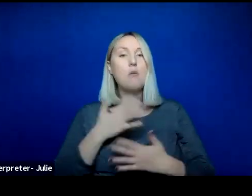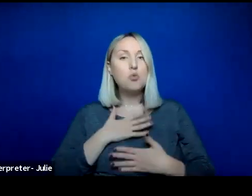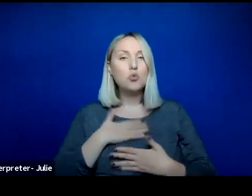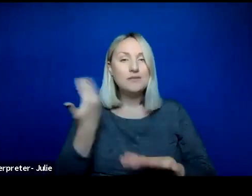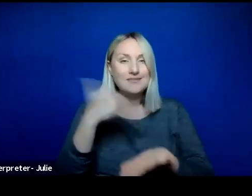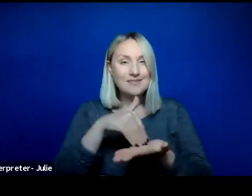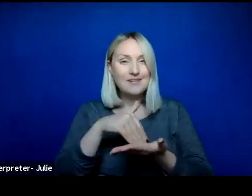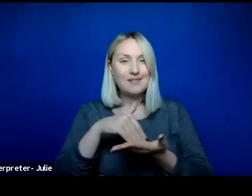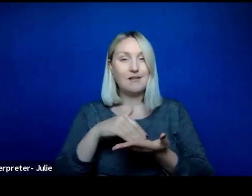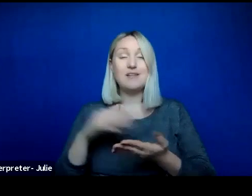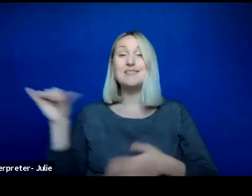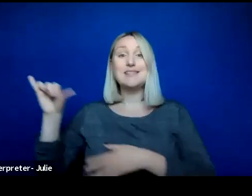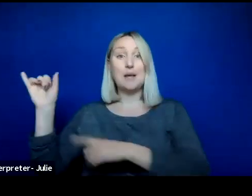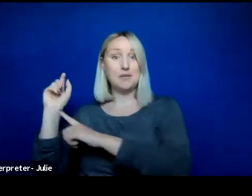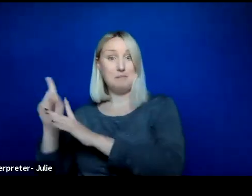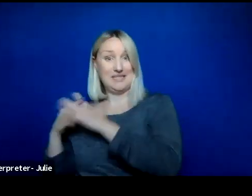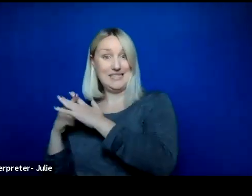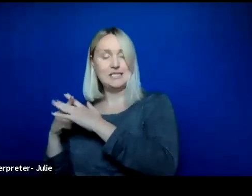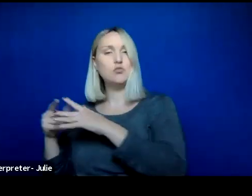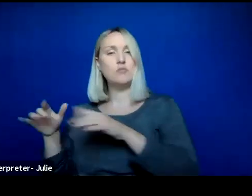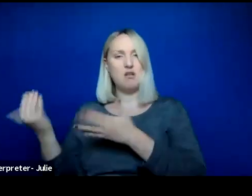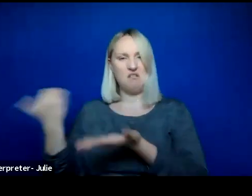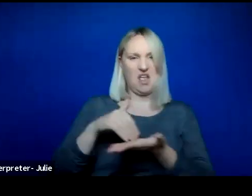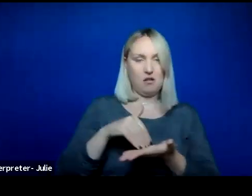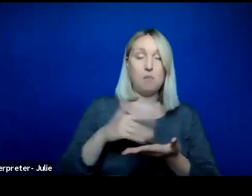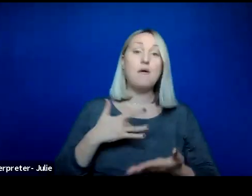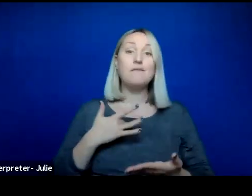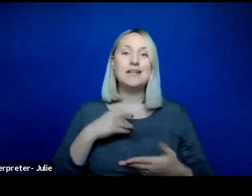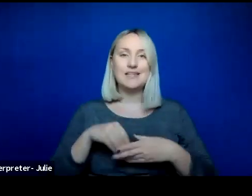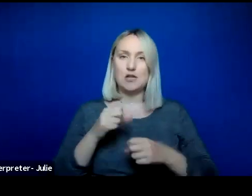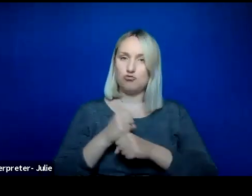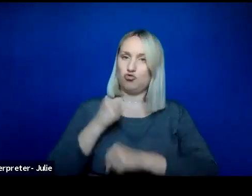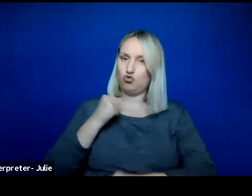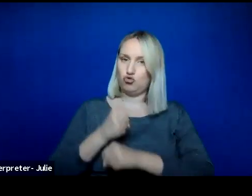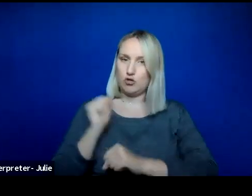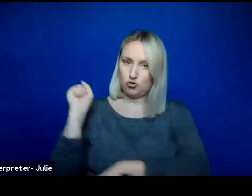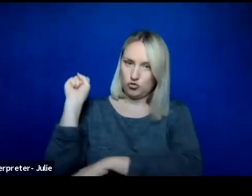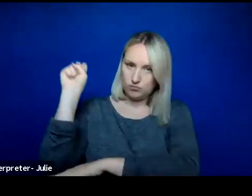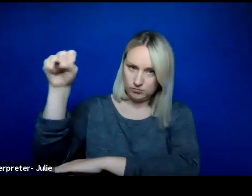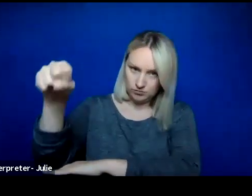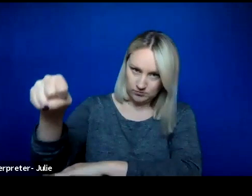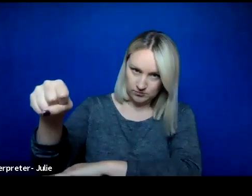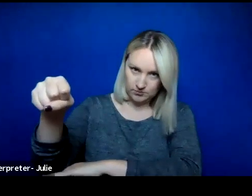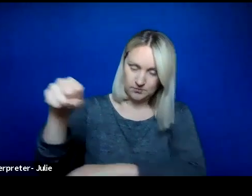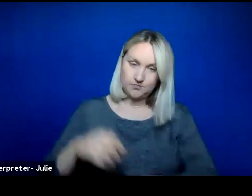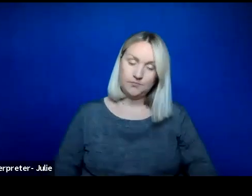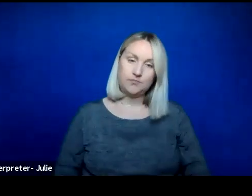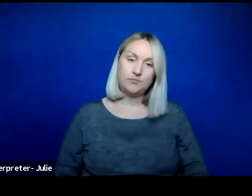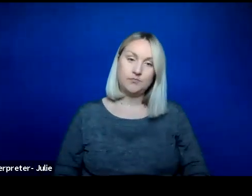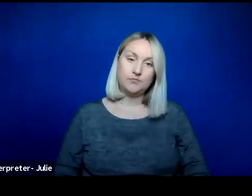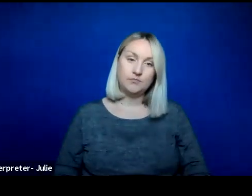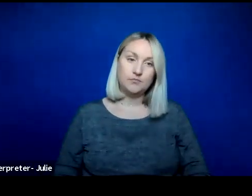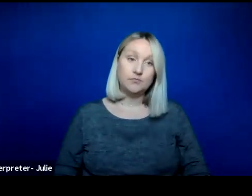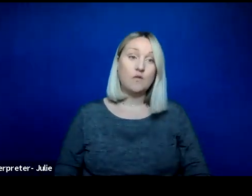the back like we did at the beginning, but now feeling it in this stretched position. And note where you may